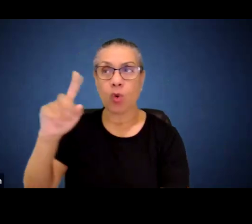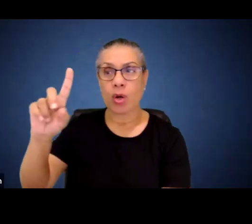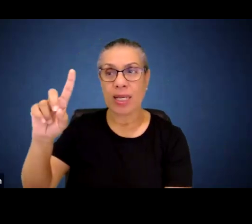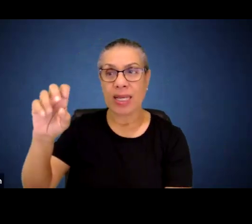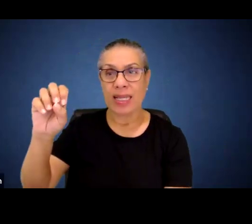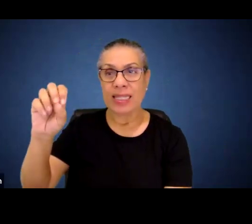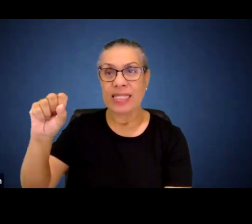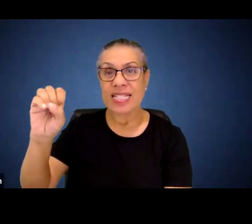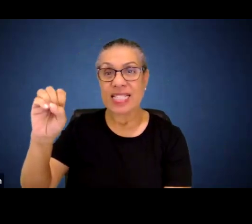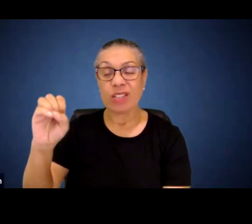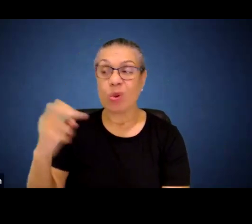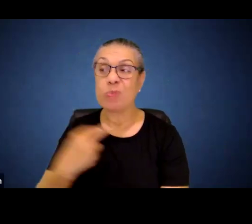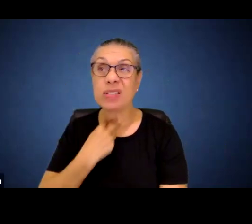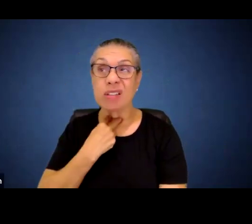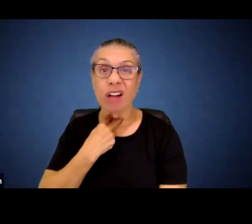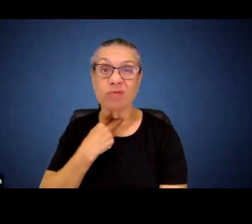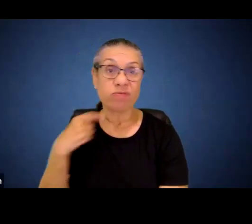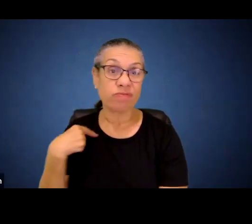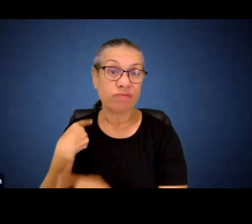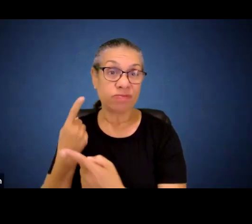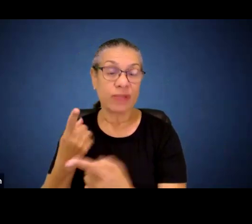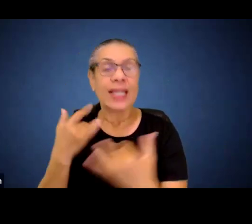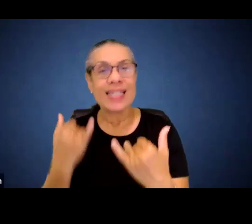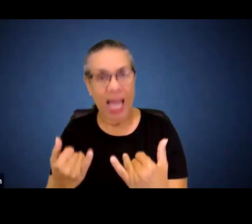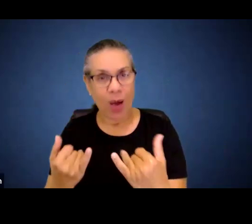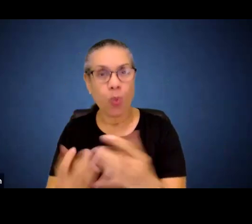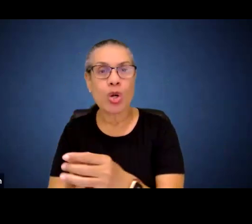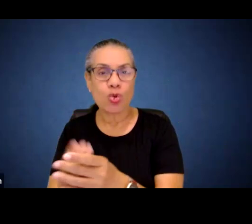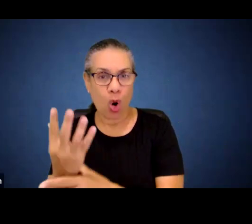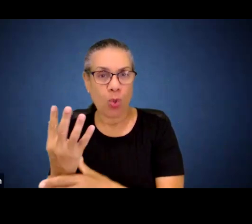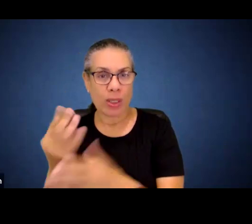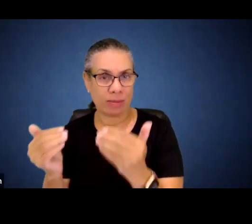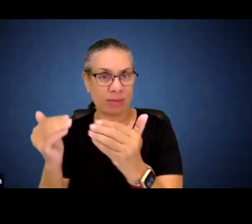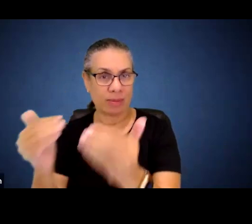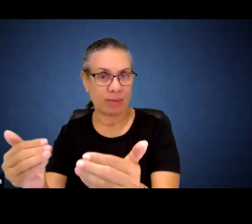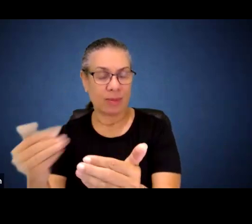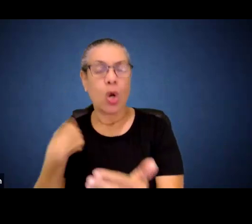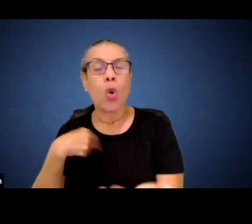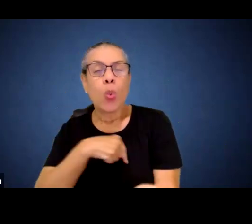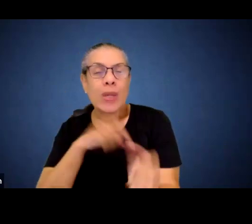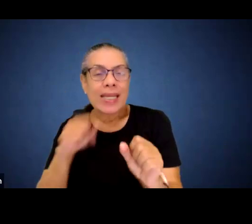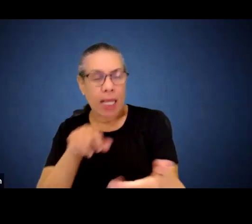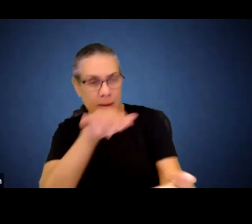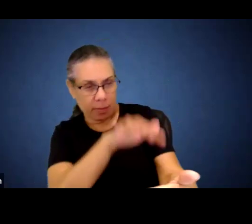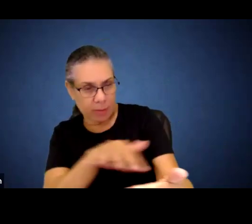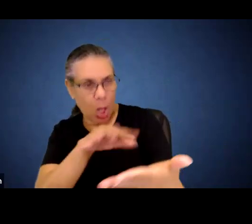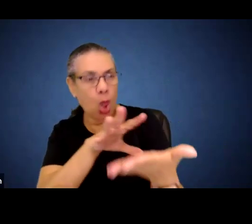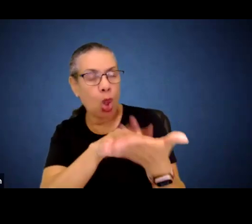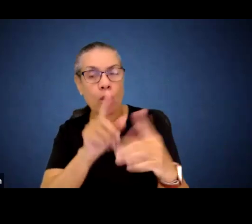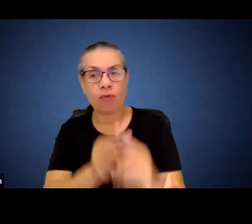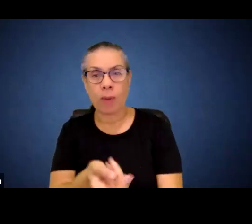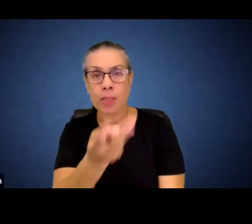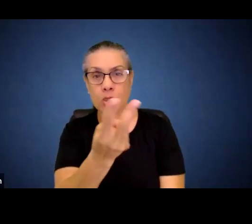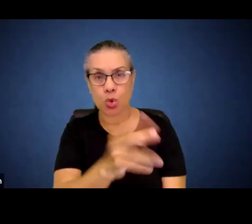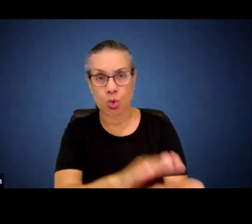for a number of years, and they are both now moving forward. We can learn from them, even as we push